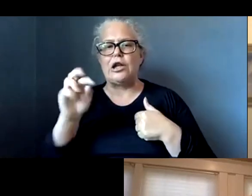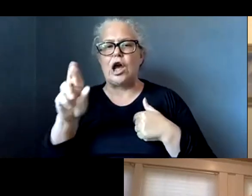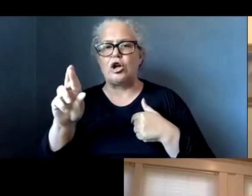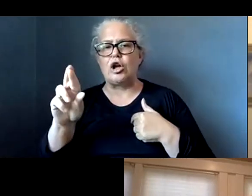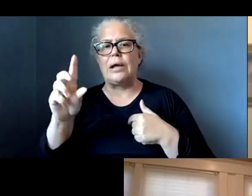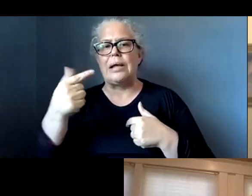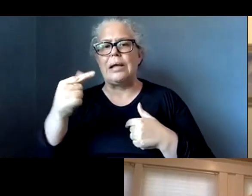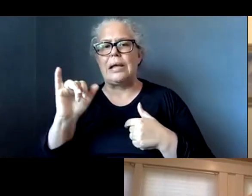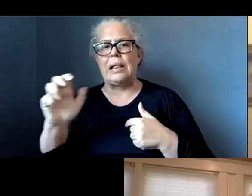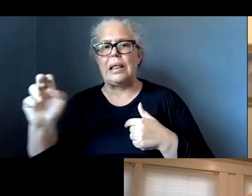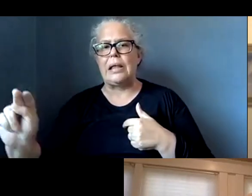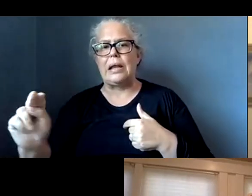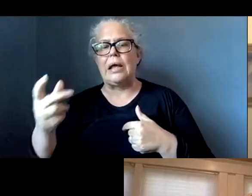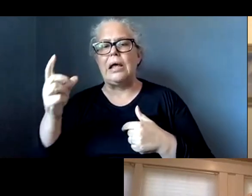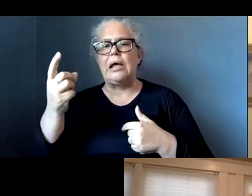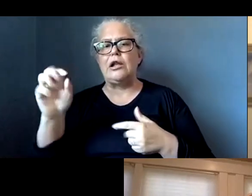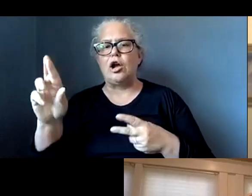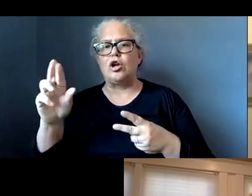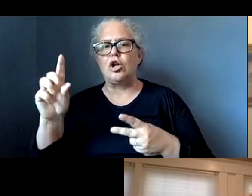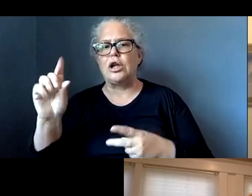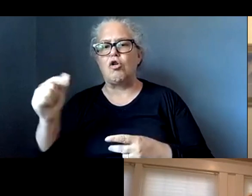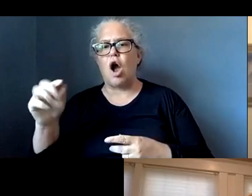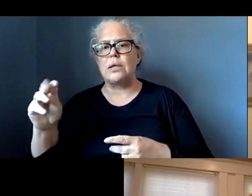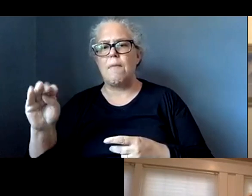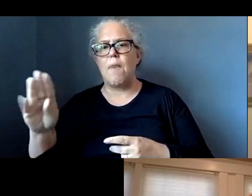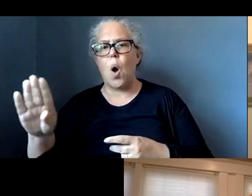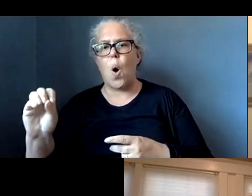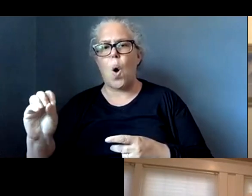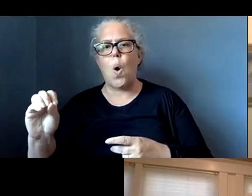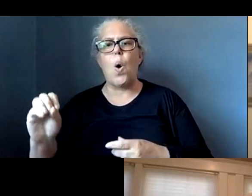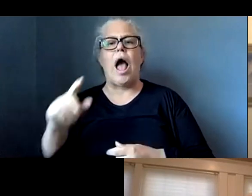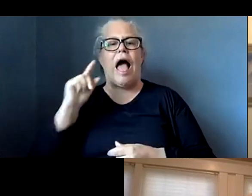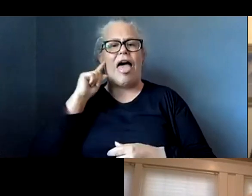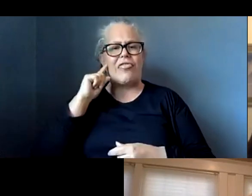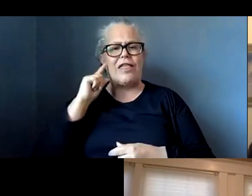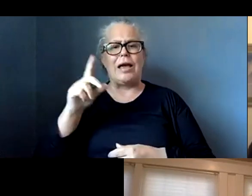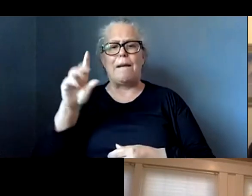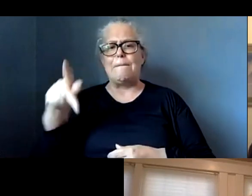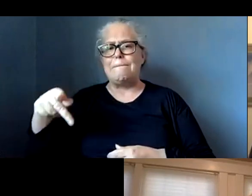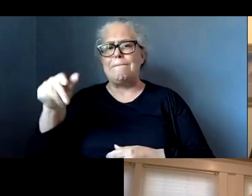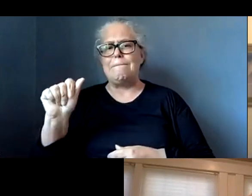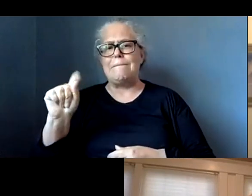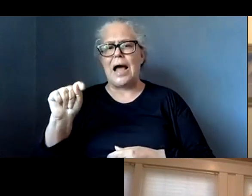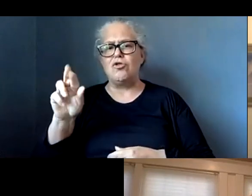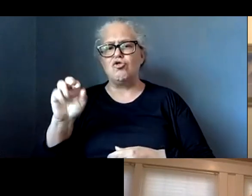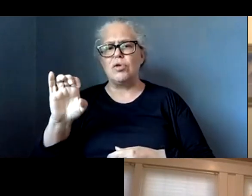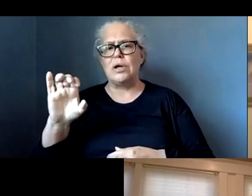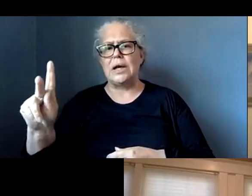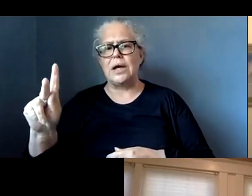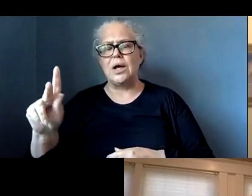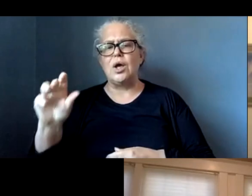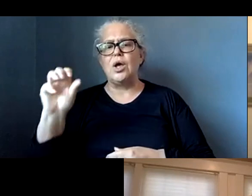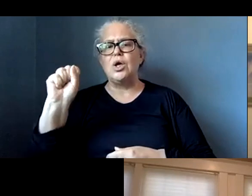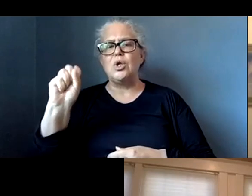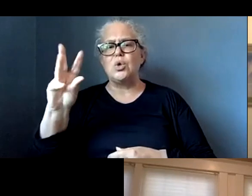Dr. DeProspo. For some reason, Patrick Swayze was there and someone picked up a pool cue. And the next thing